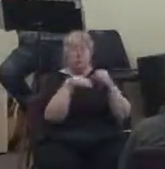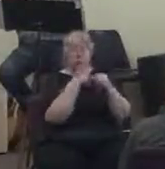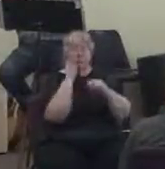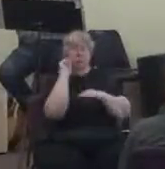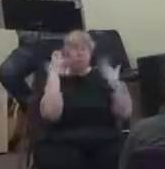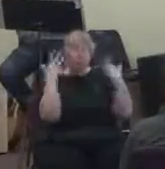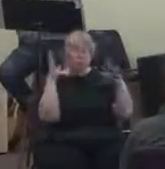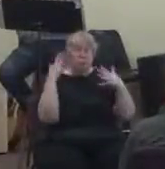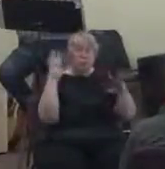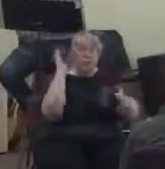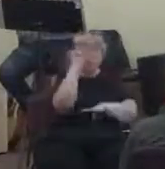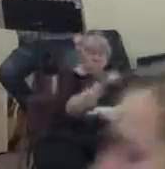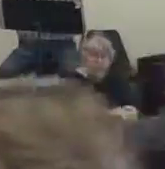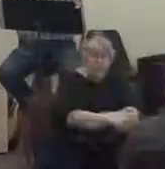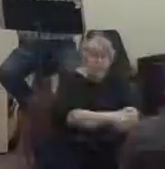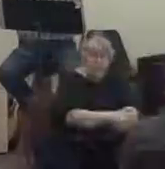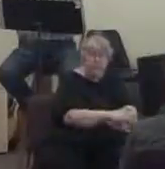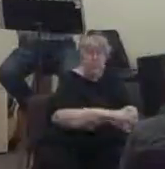Every good